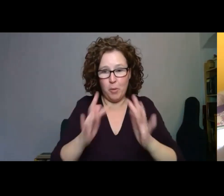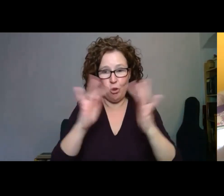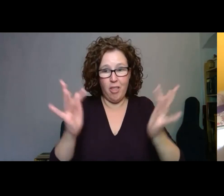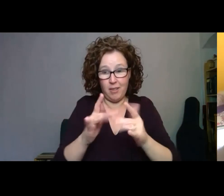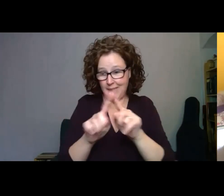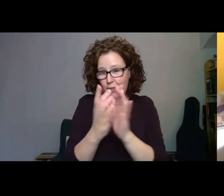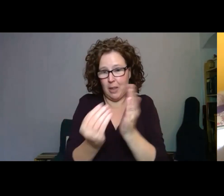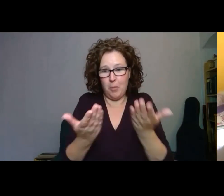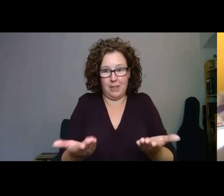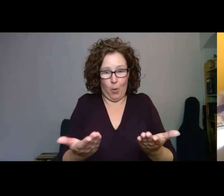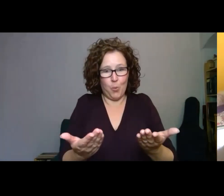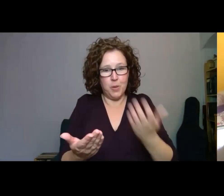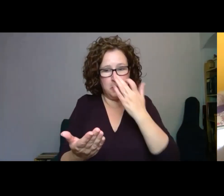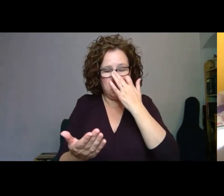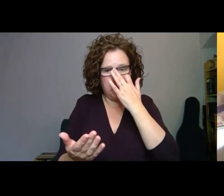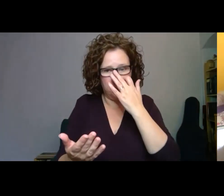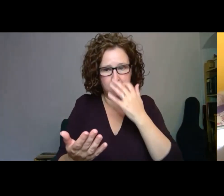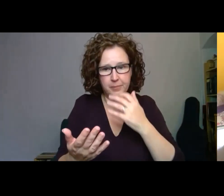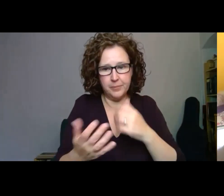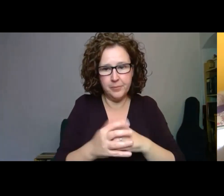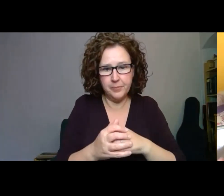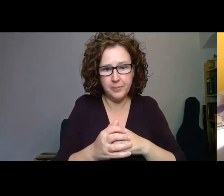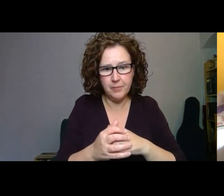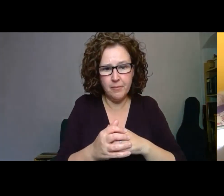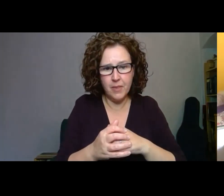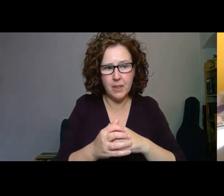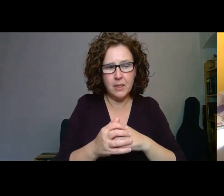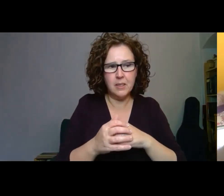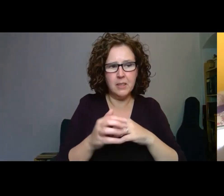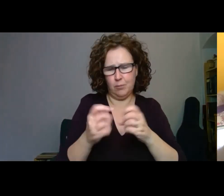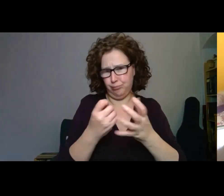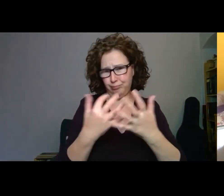one today, and the number of